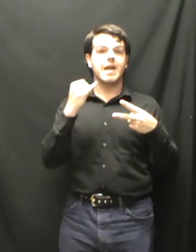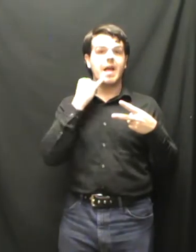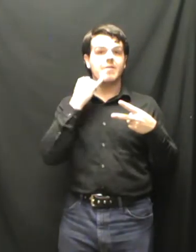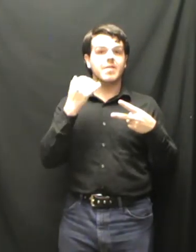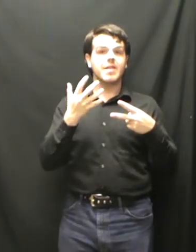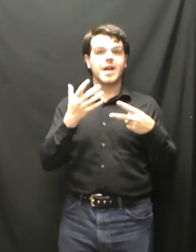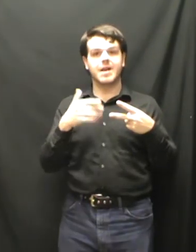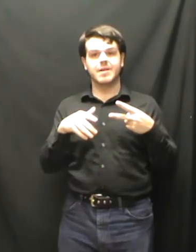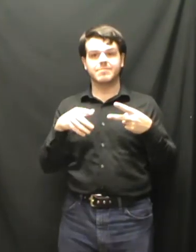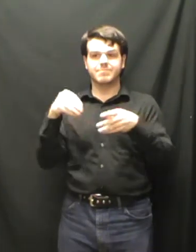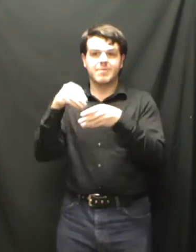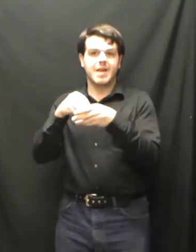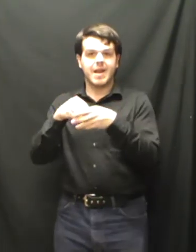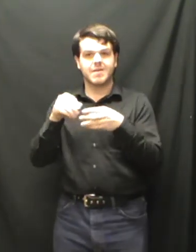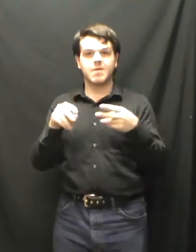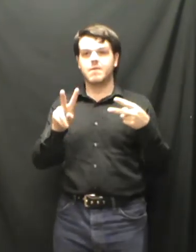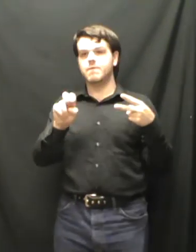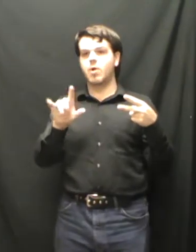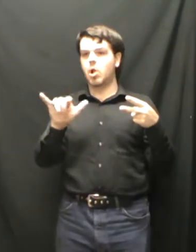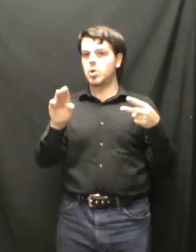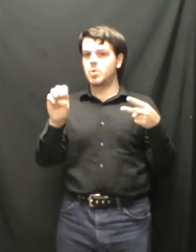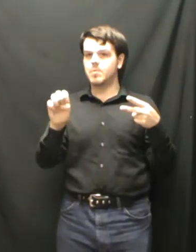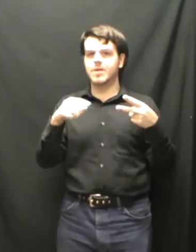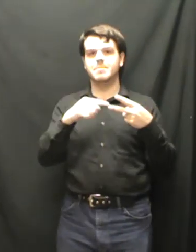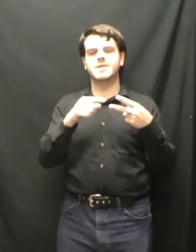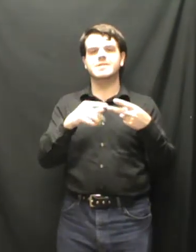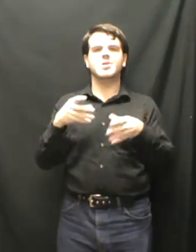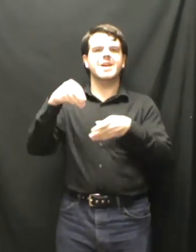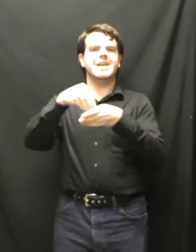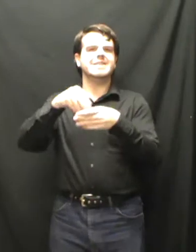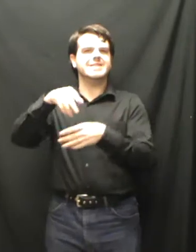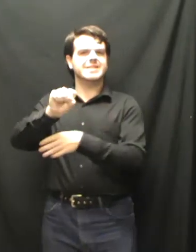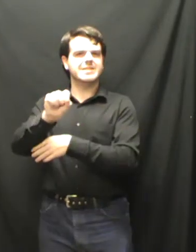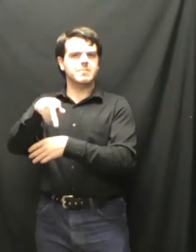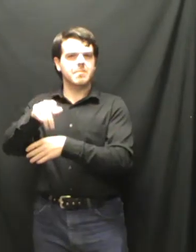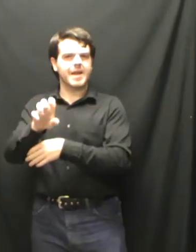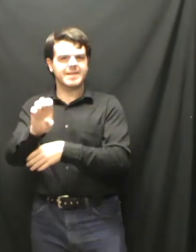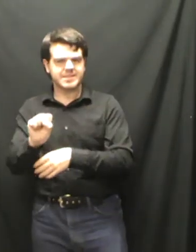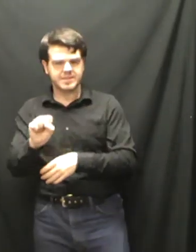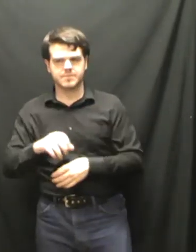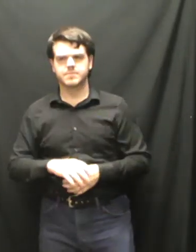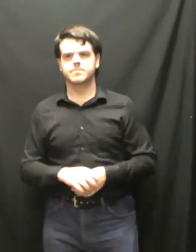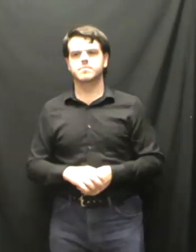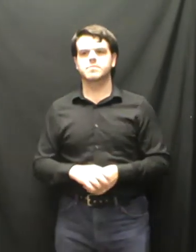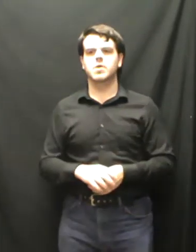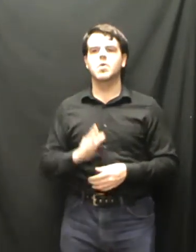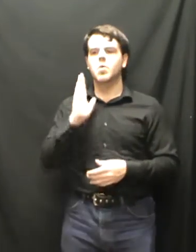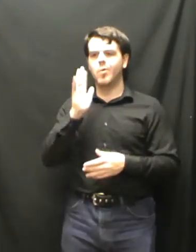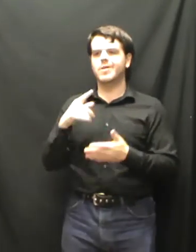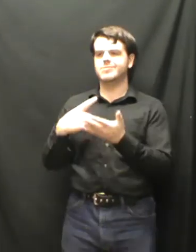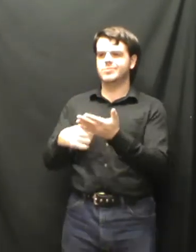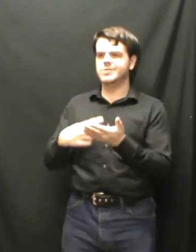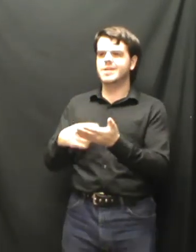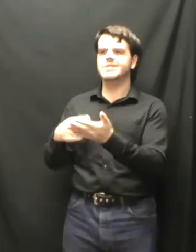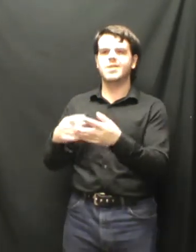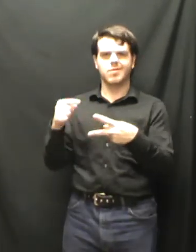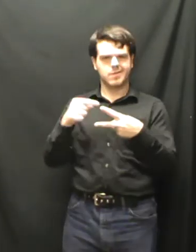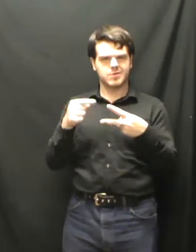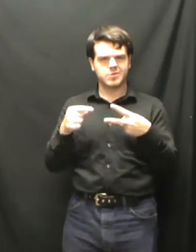up space. And we're going to come back to these two definitions in terms particularly of the volume